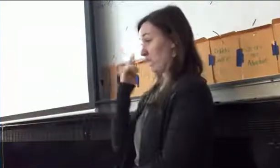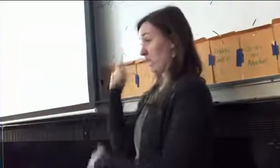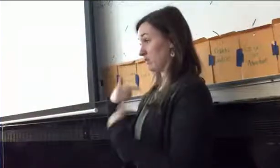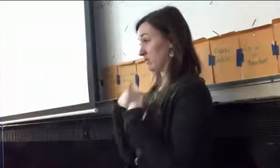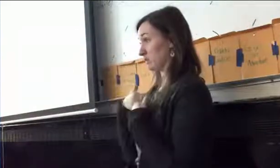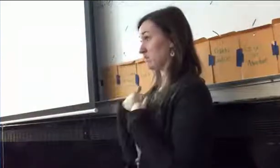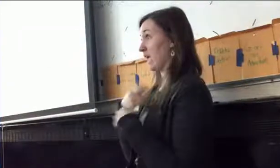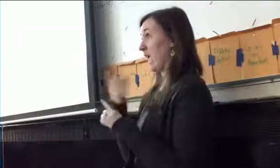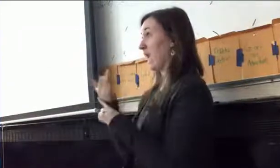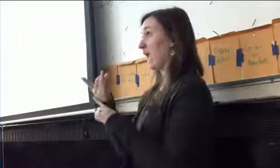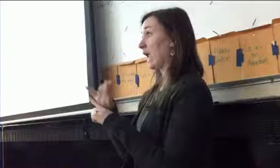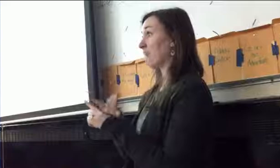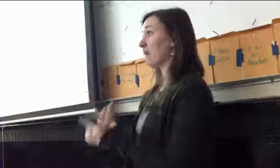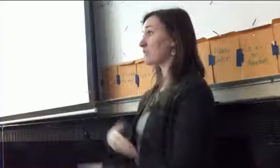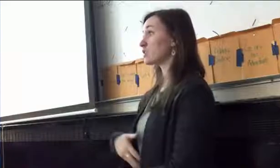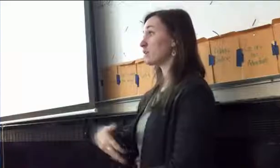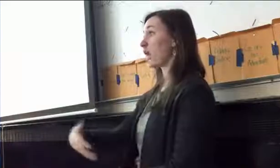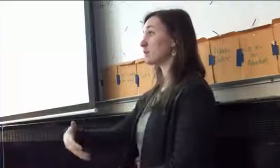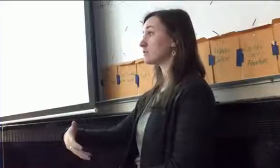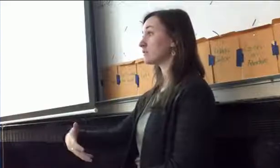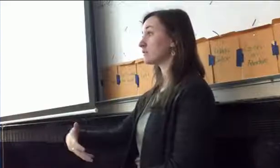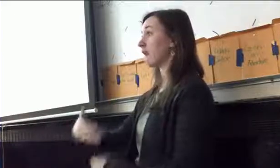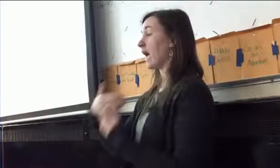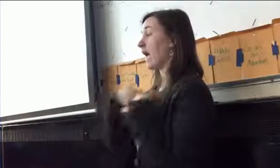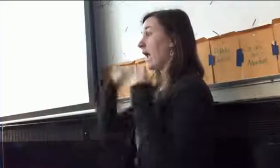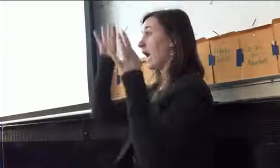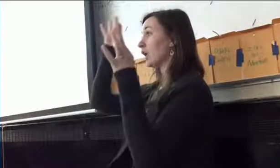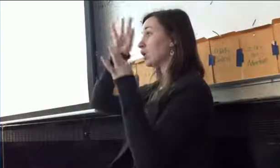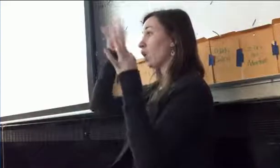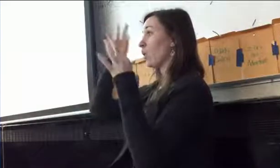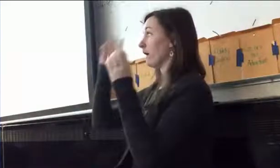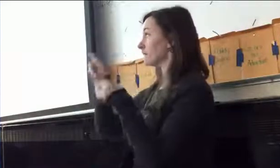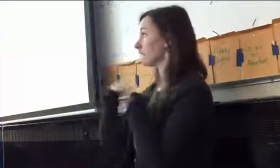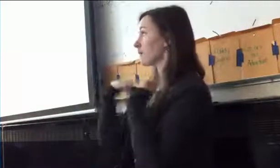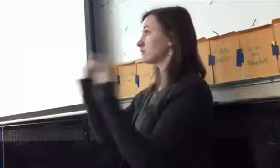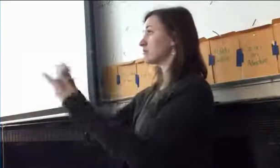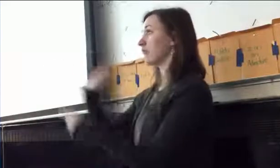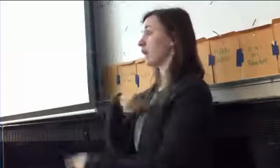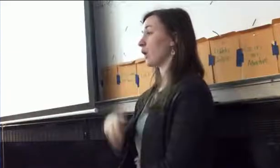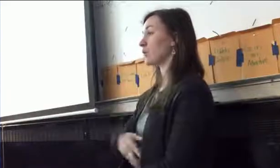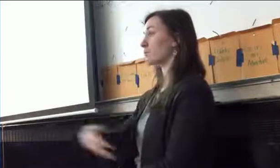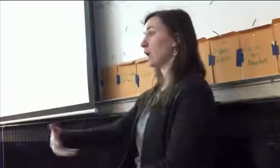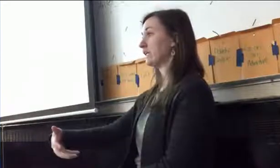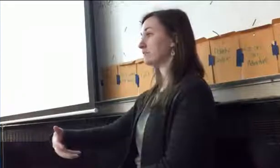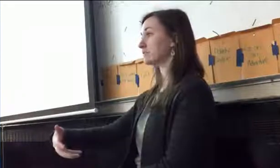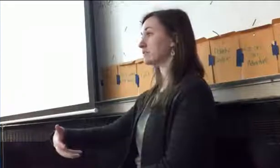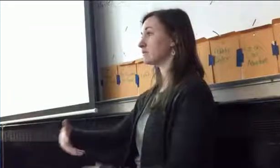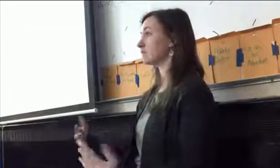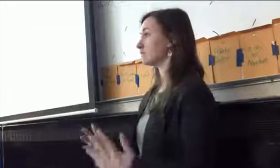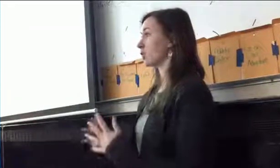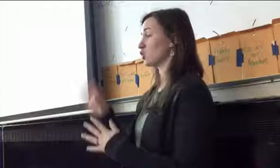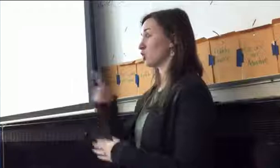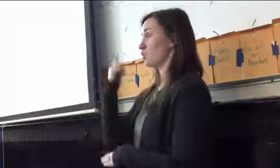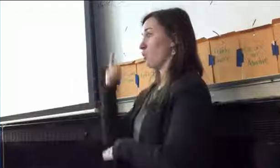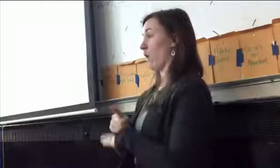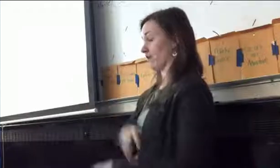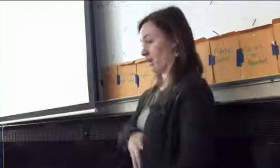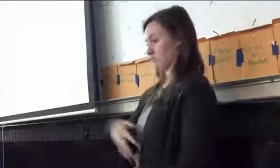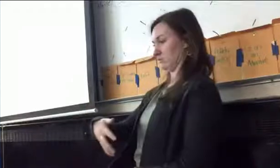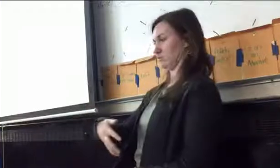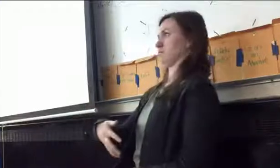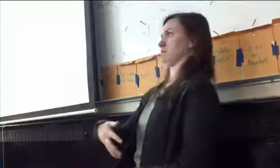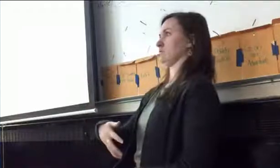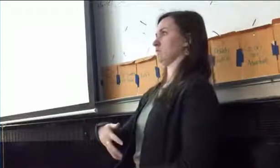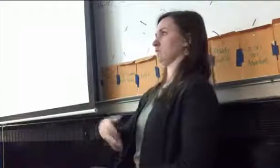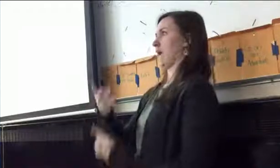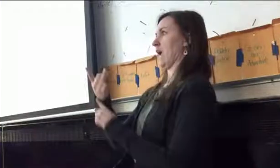months pregnant. And she had no idea that she was ever pregnant. All of a sudden, one day, her belly grew, and she became 8